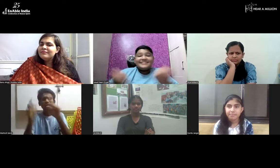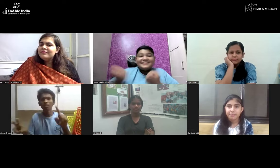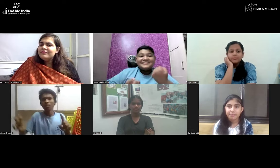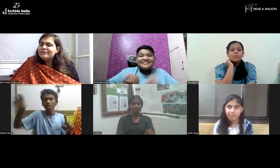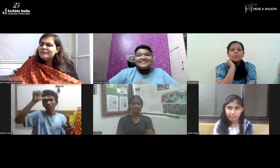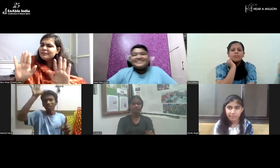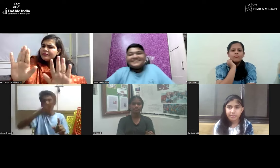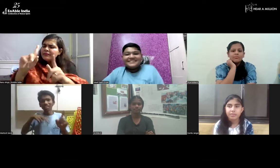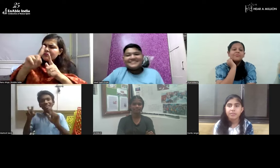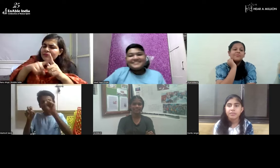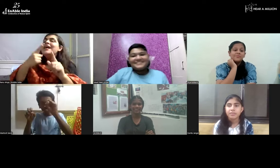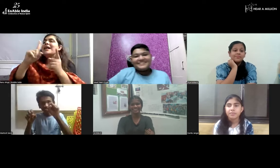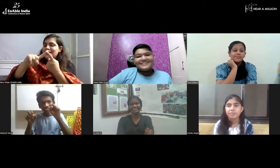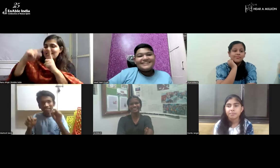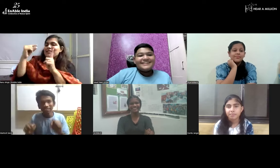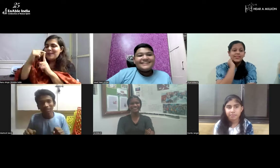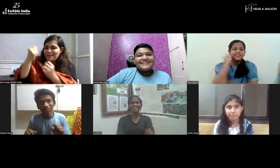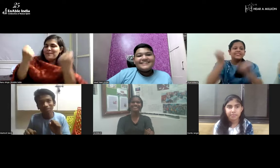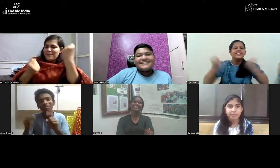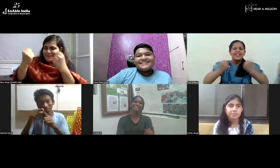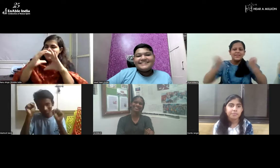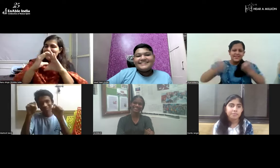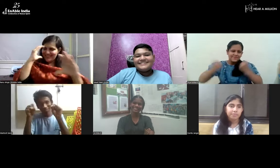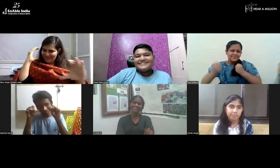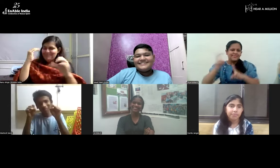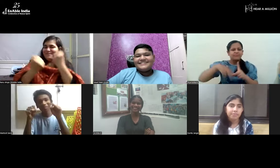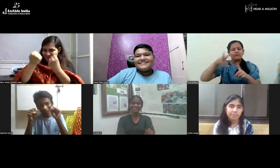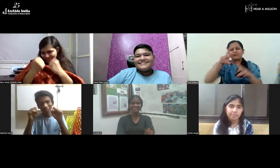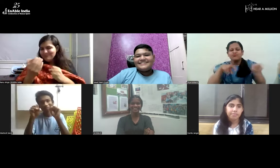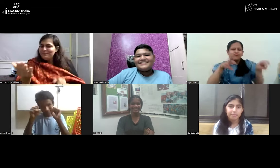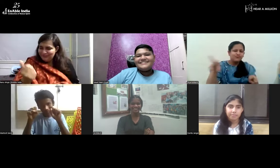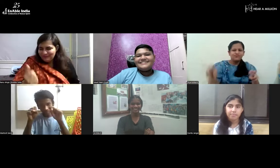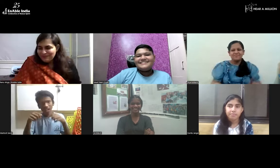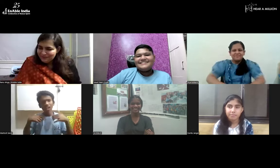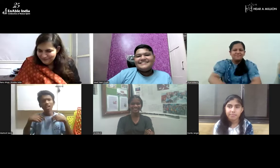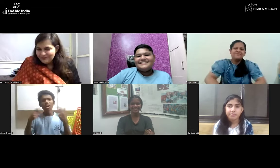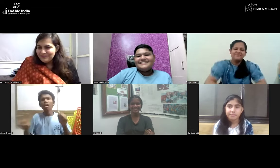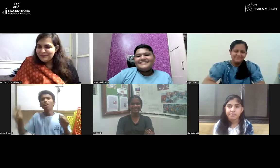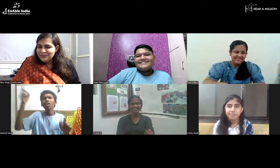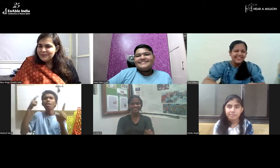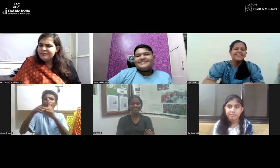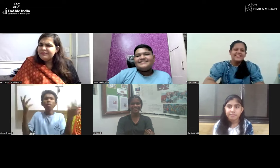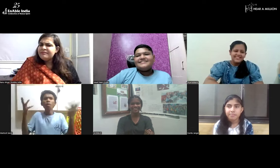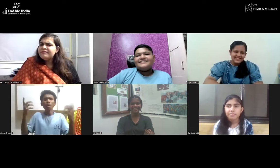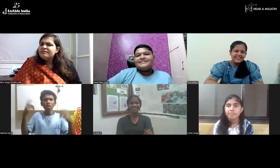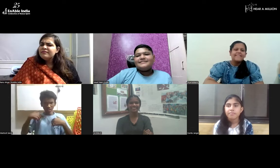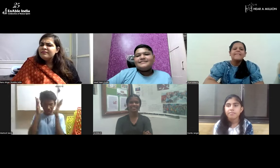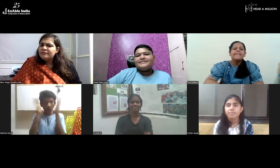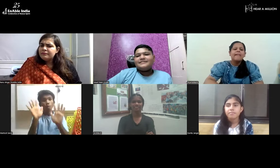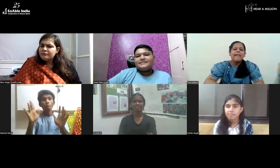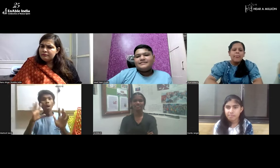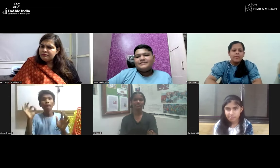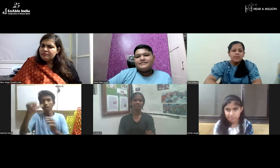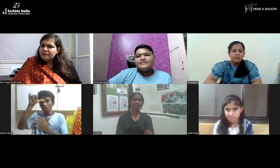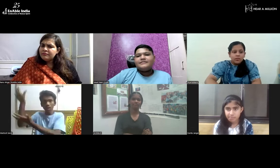tidbit to this. So when we're talking about reading, so many things come up like students are teasing